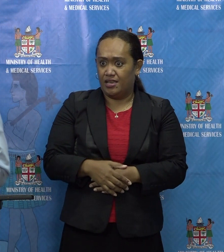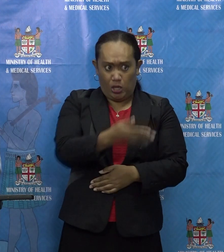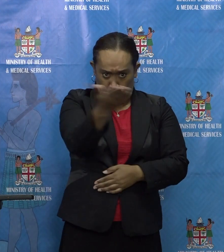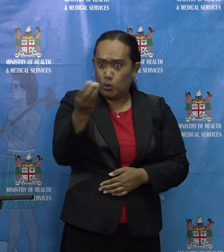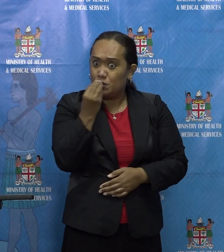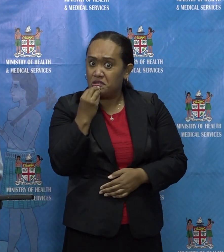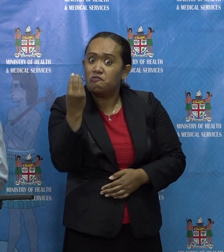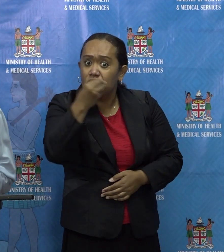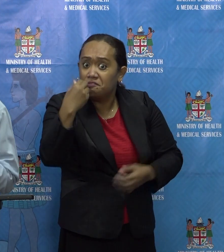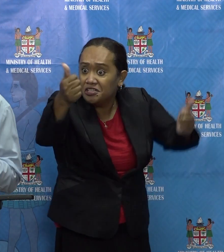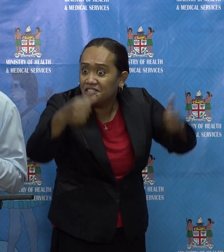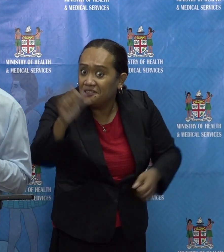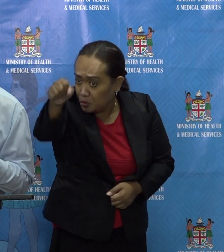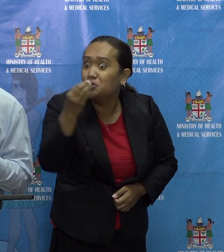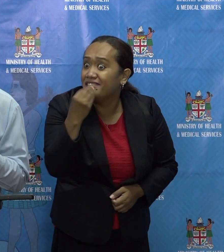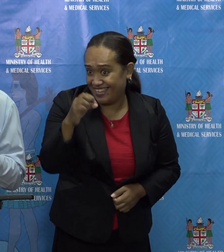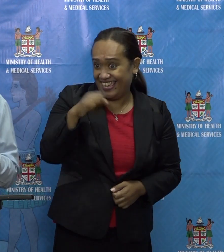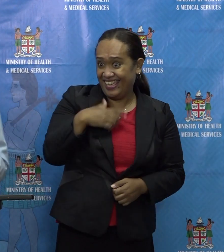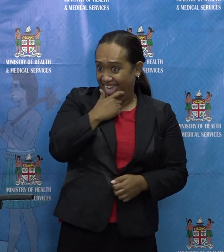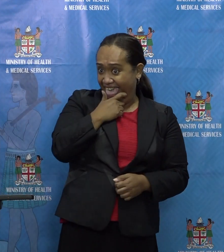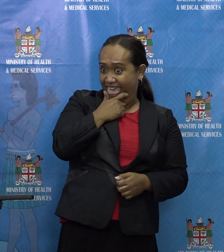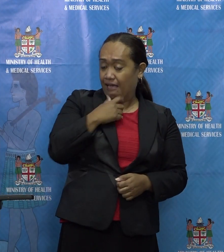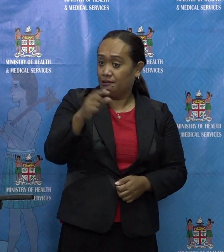afternoon. That was the leftover.